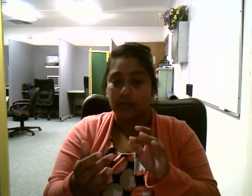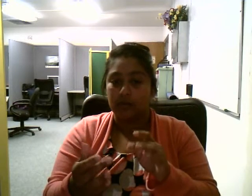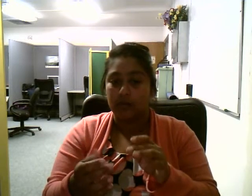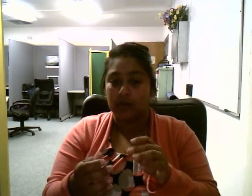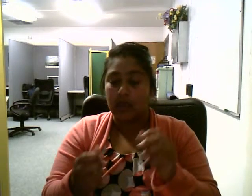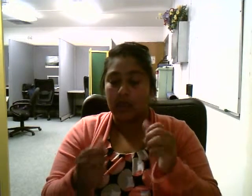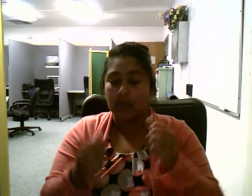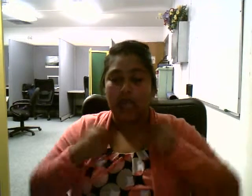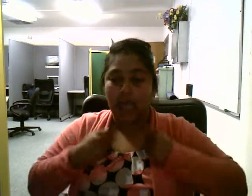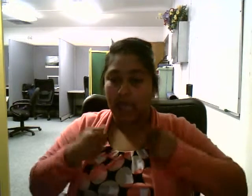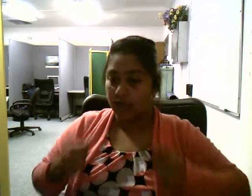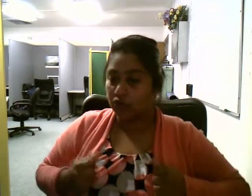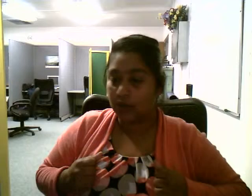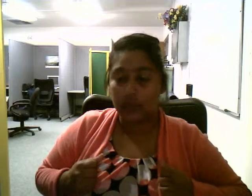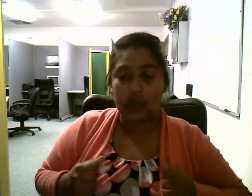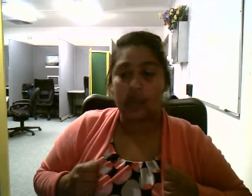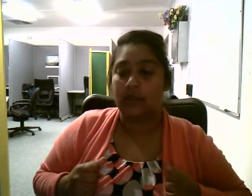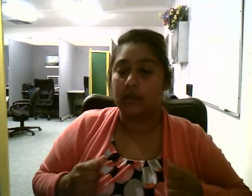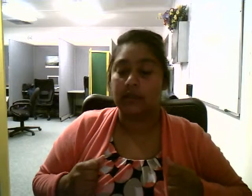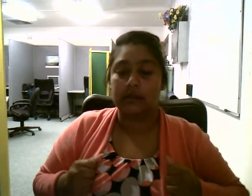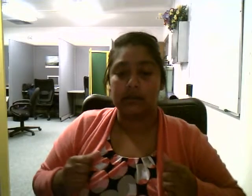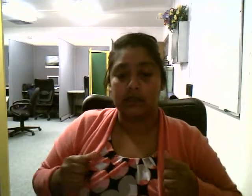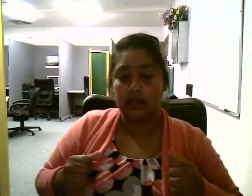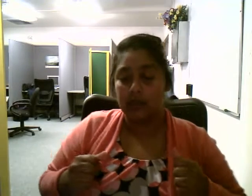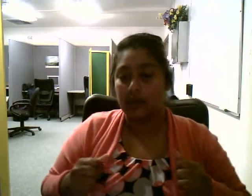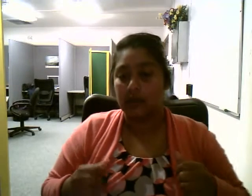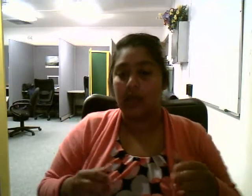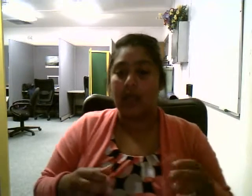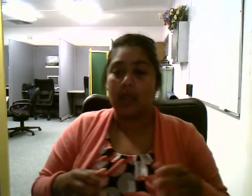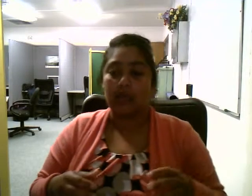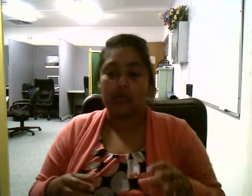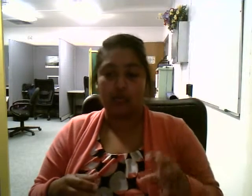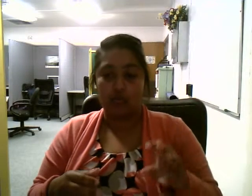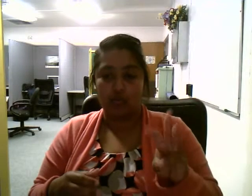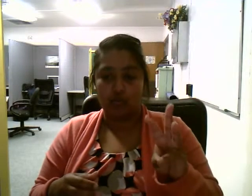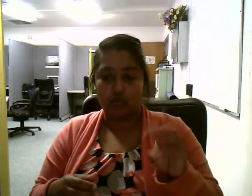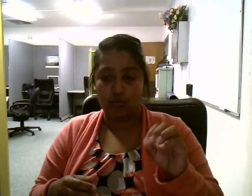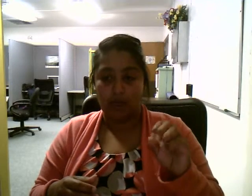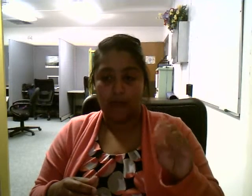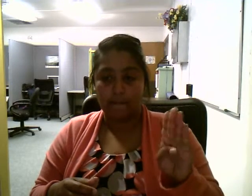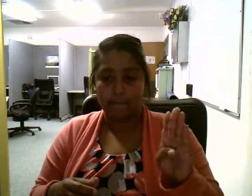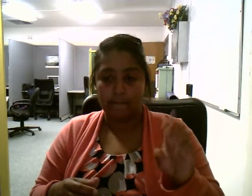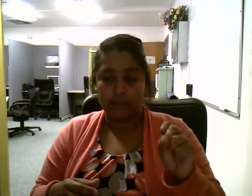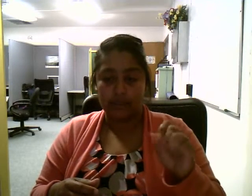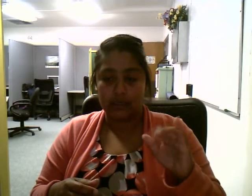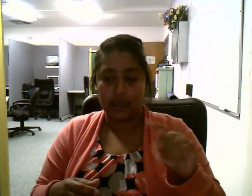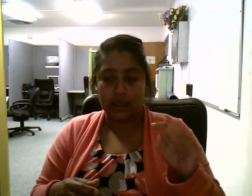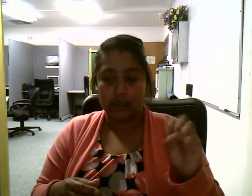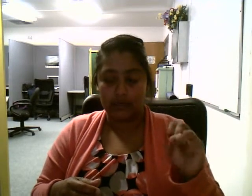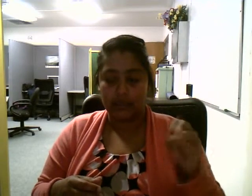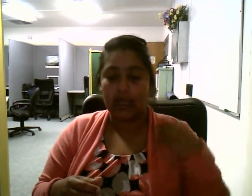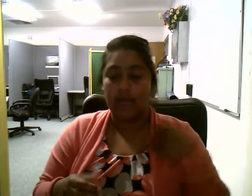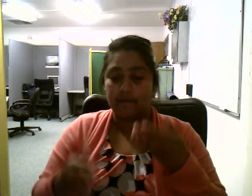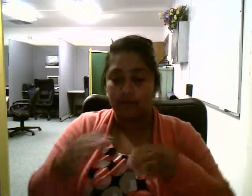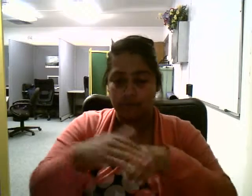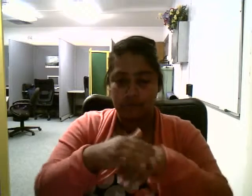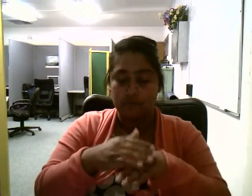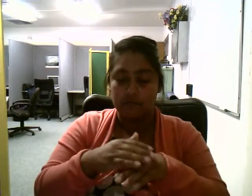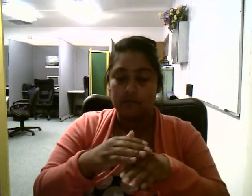address that content, get to it. There's a couple websites that I have access to. Hopefully we're going to be able to use